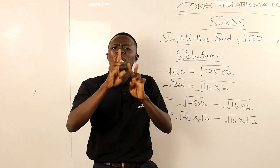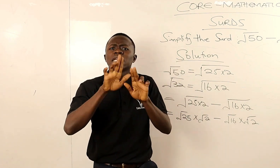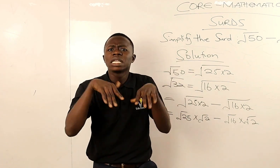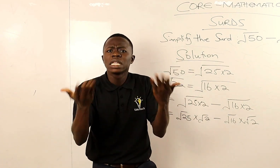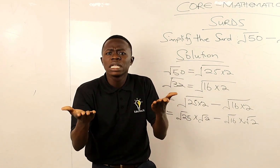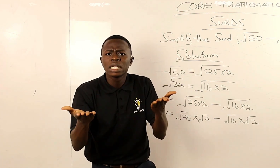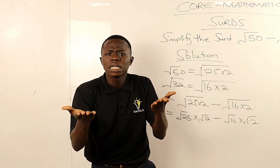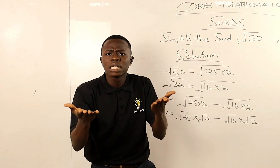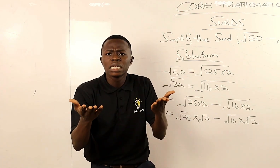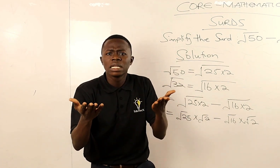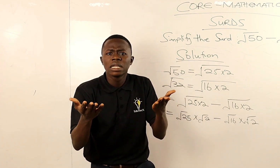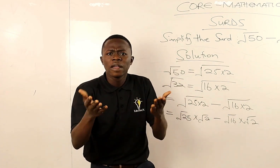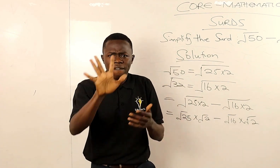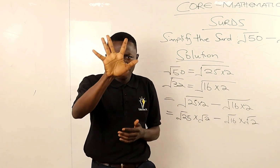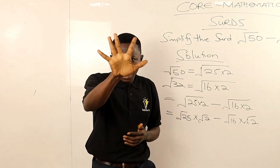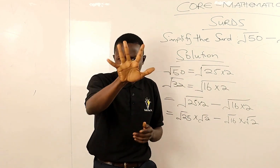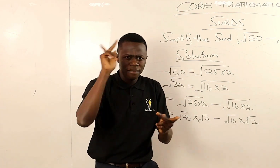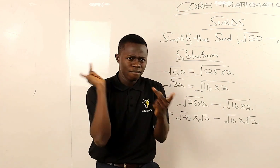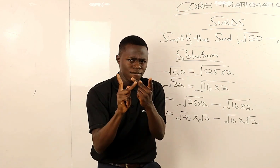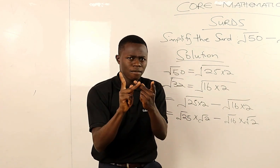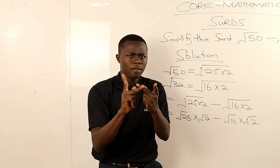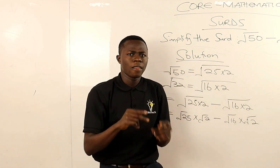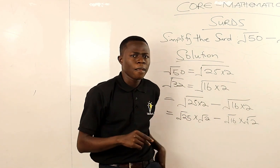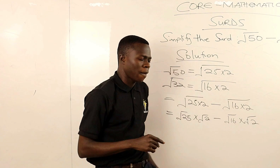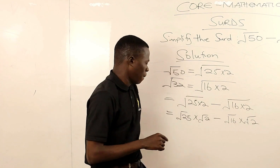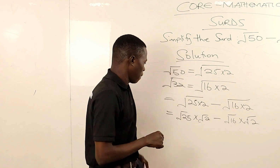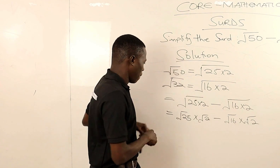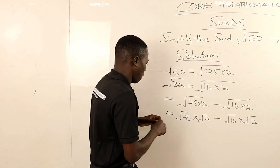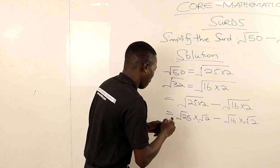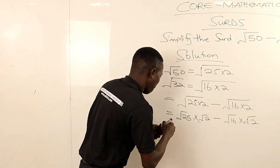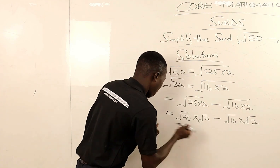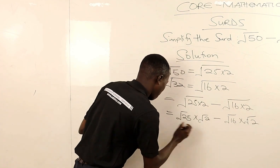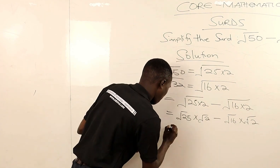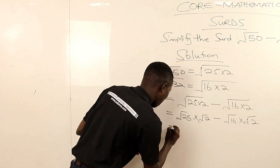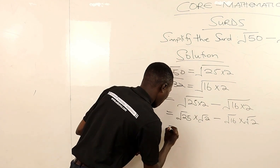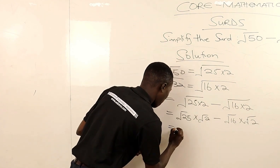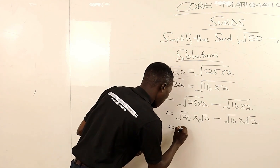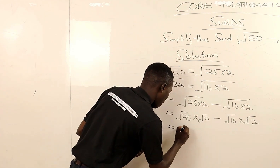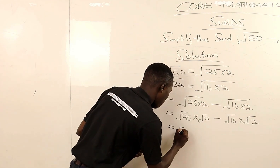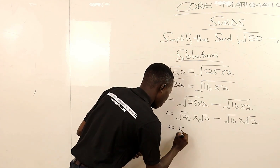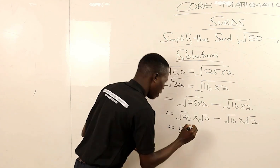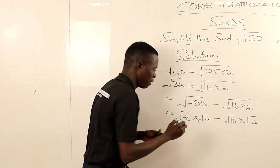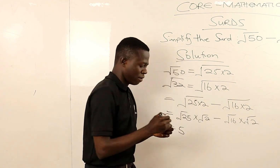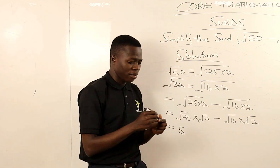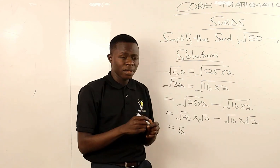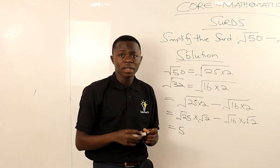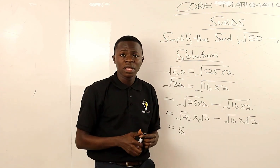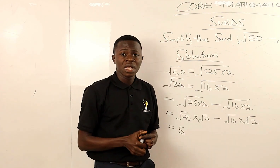Now, you know square root of 25, or 25 is a perfect square. So square root of 25, and the answer is going to give us a whole number, which is 5.